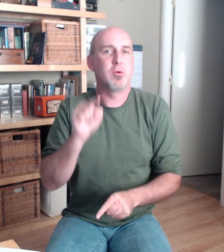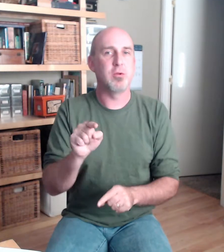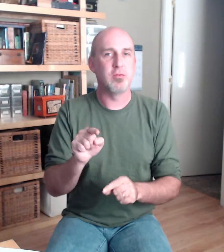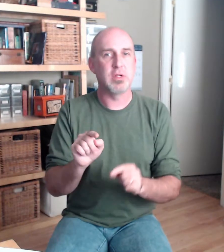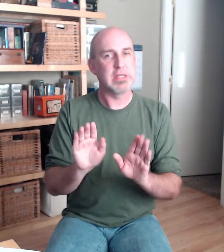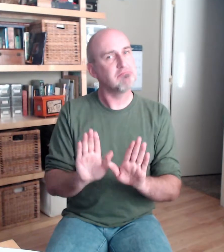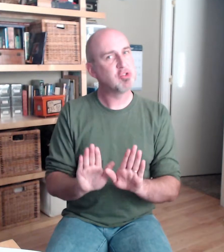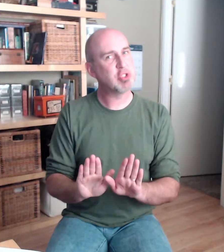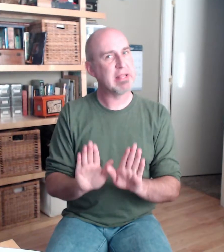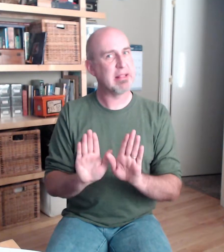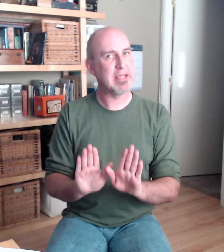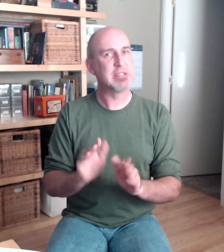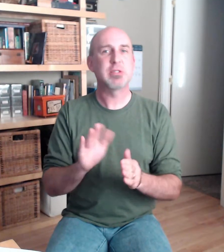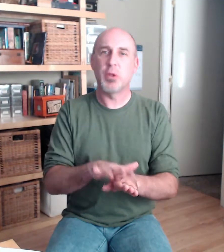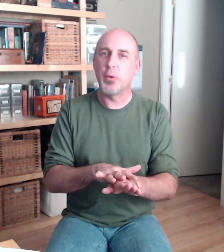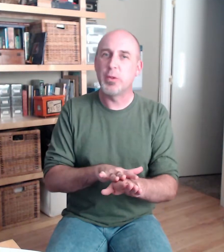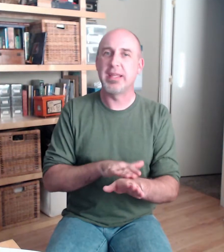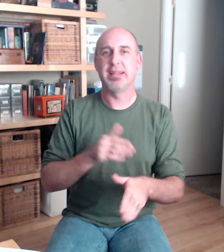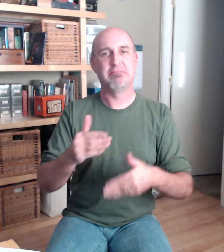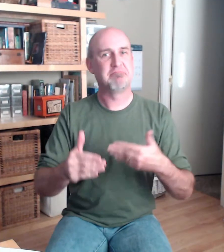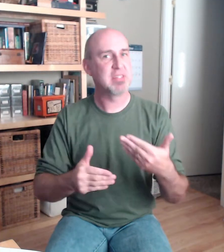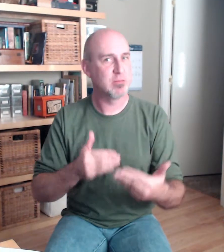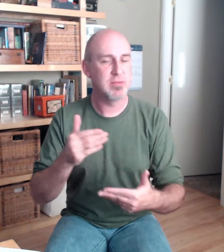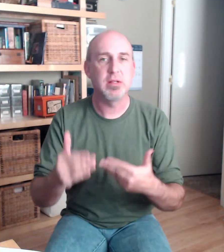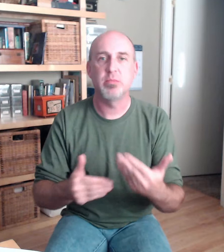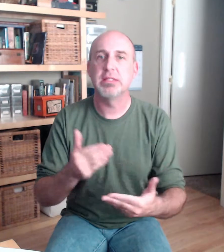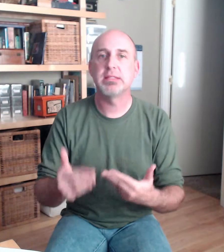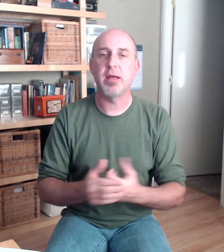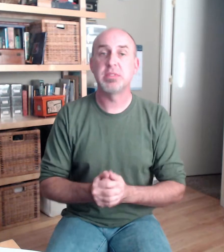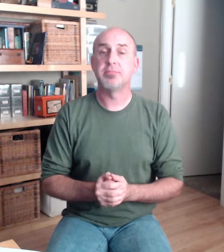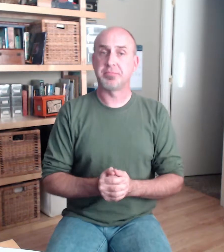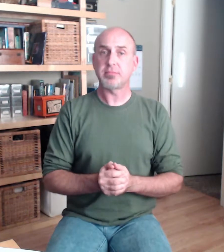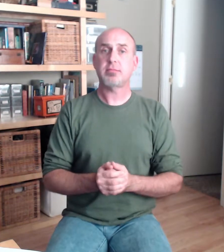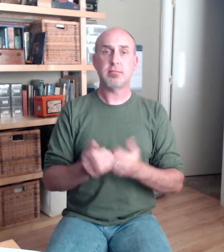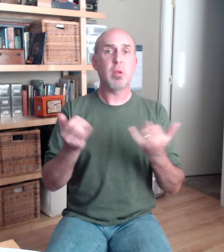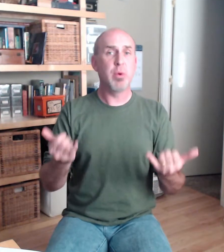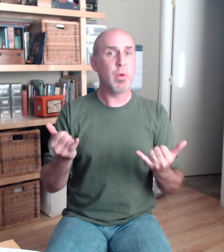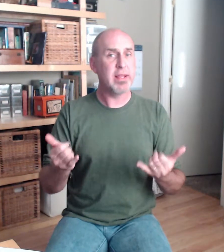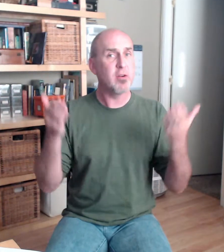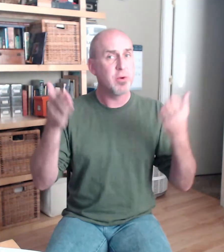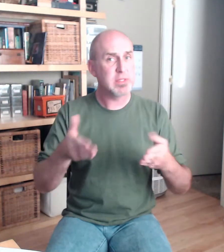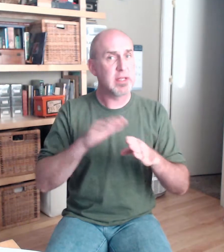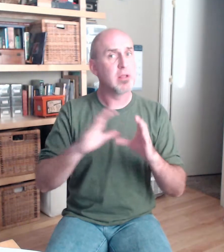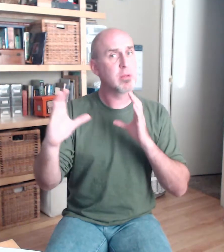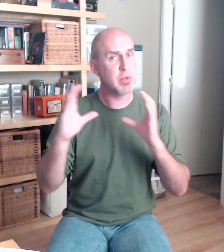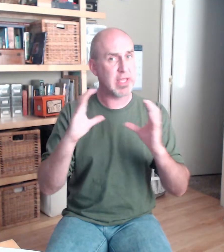you very gently and slowly, and it'll be in steps. But right now, focusing on